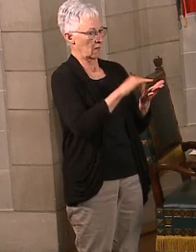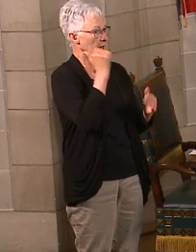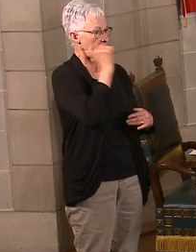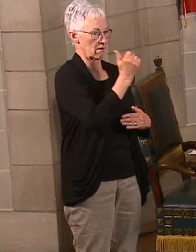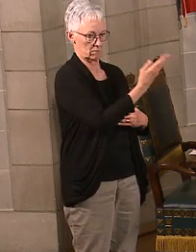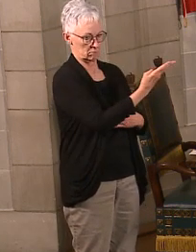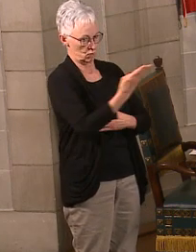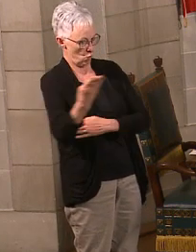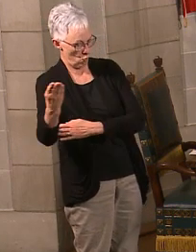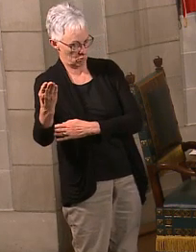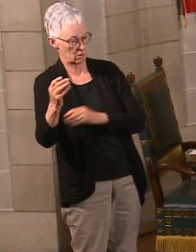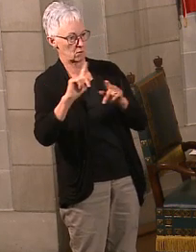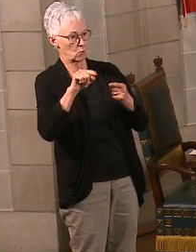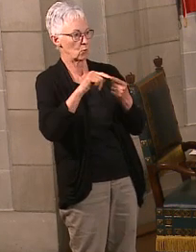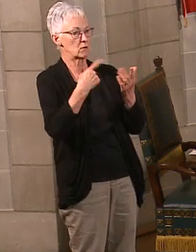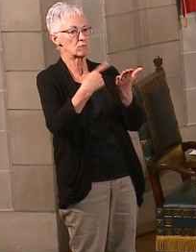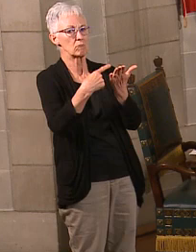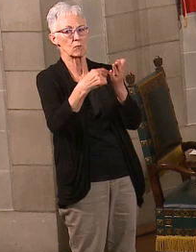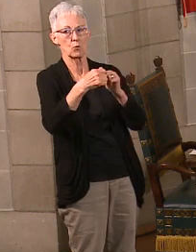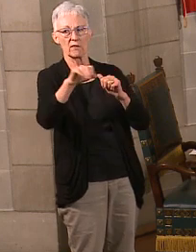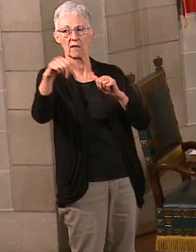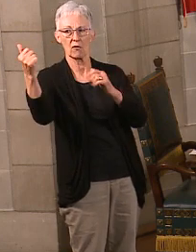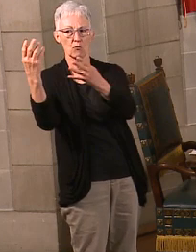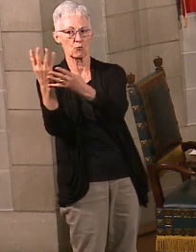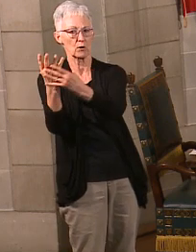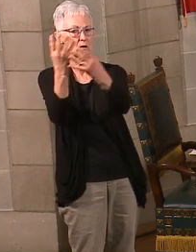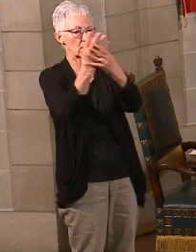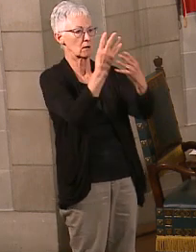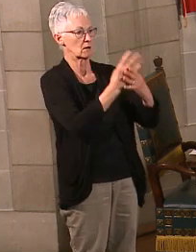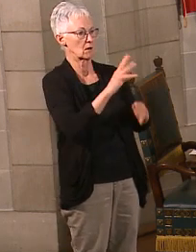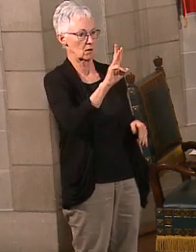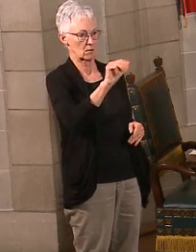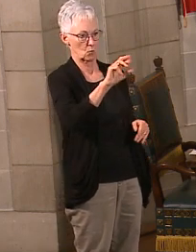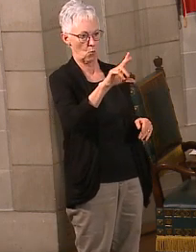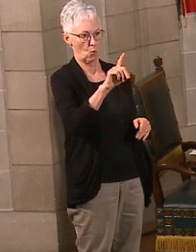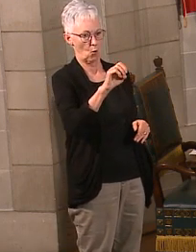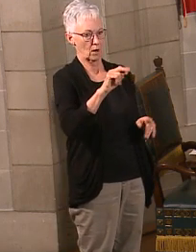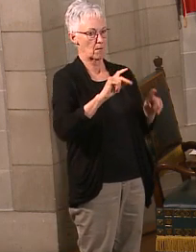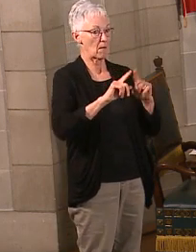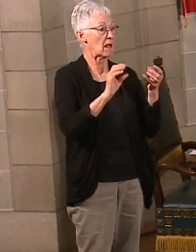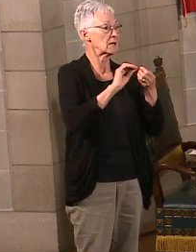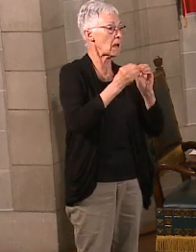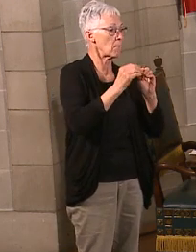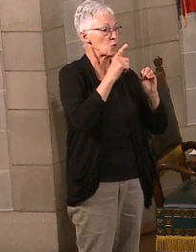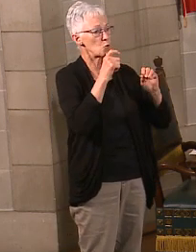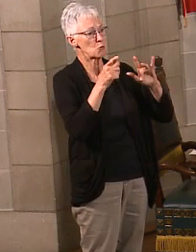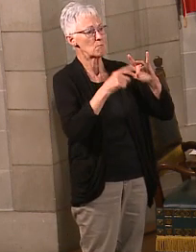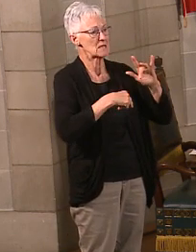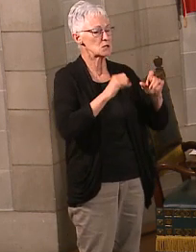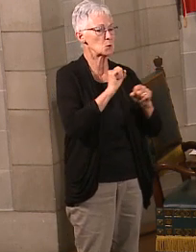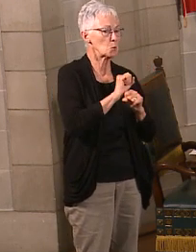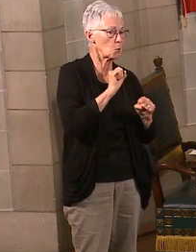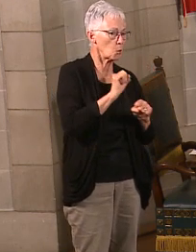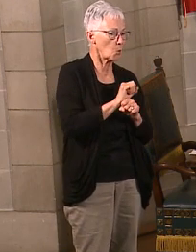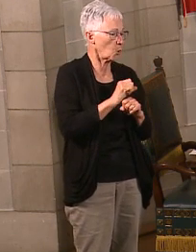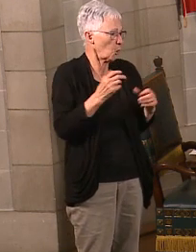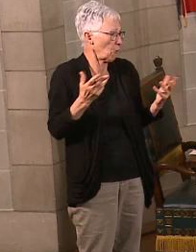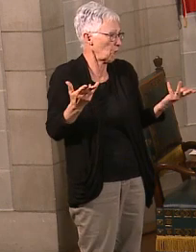any situations of where we've had to have any significant impact on operations. So, Can you quantify it as